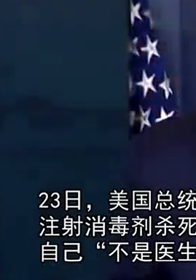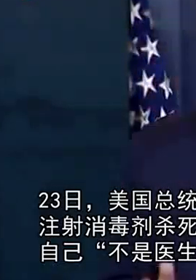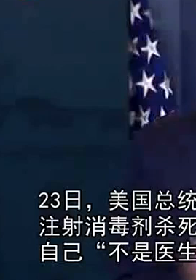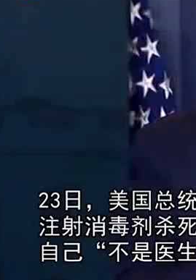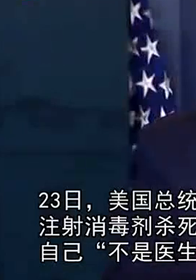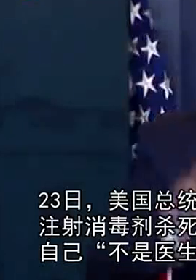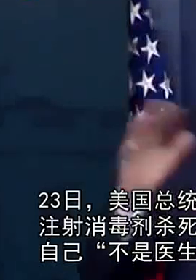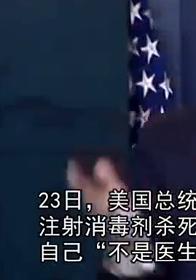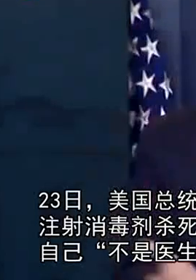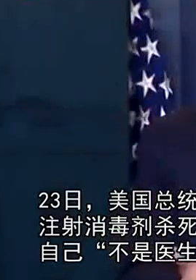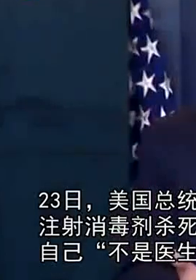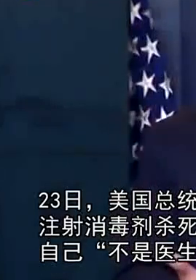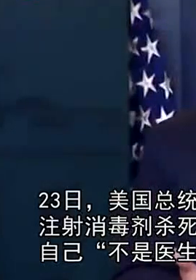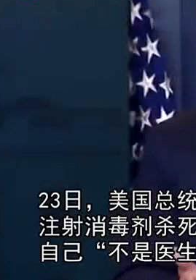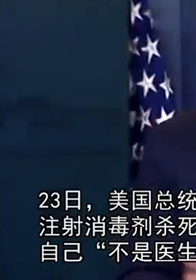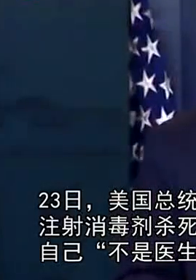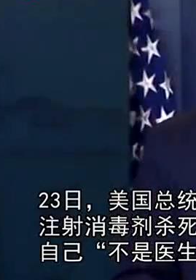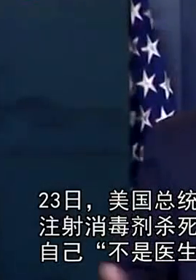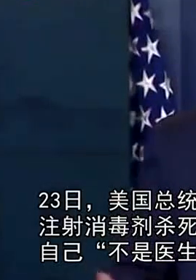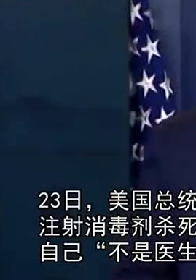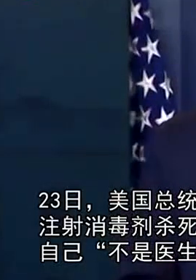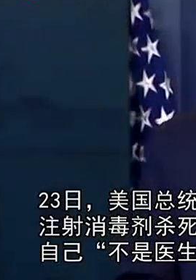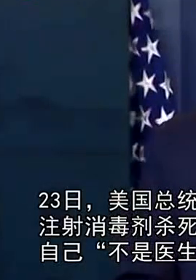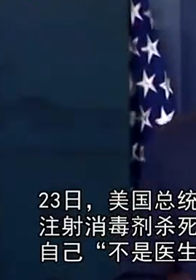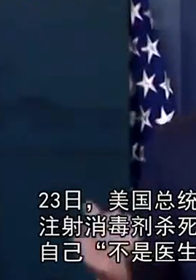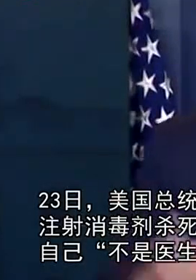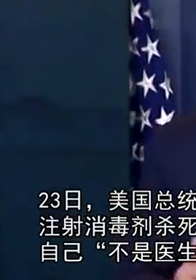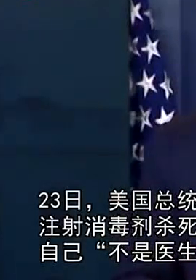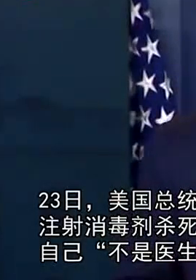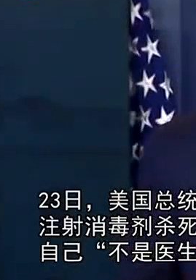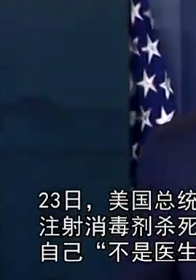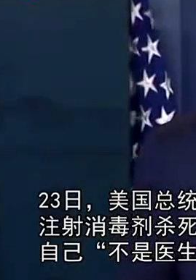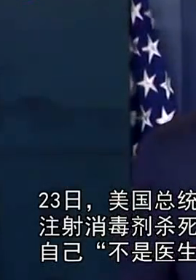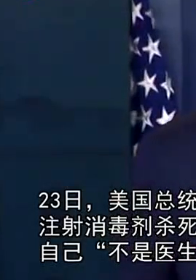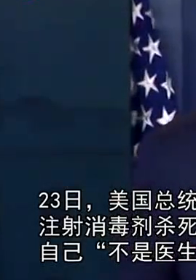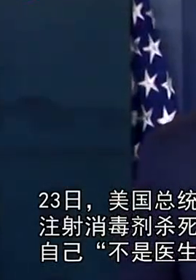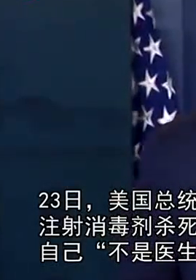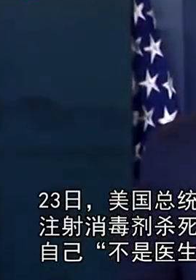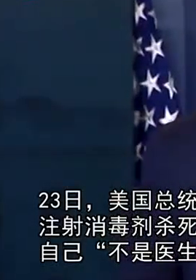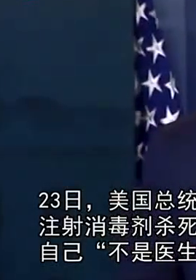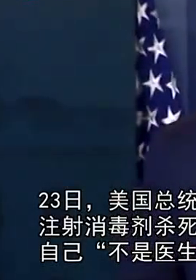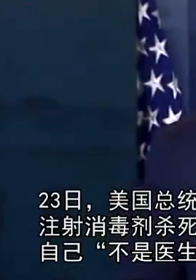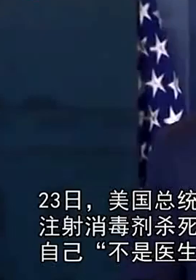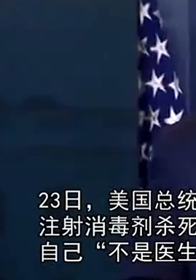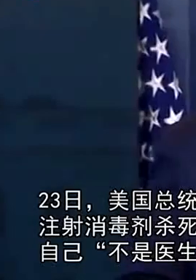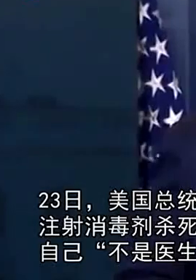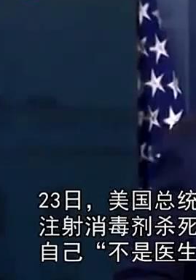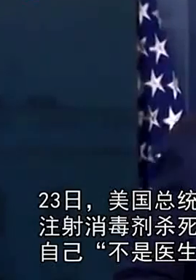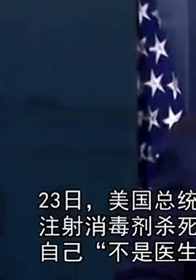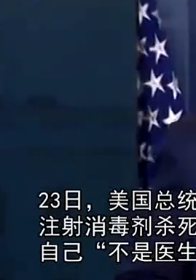And then I said, supposing you brought the light inside the body, which you can do either through the skin or in some other way.